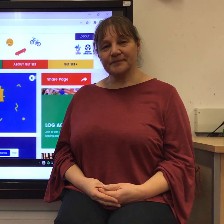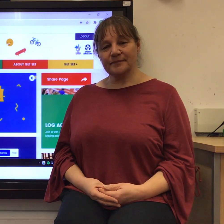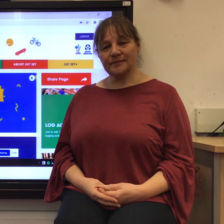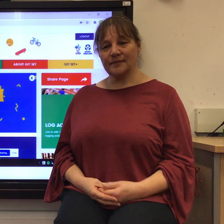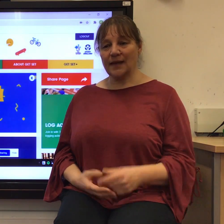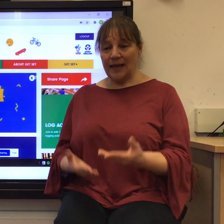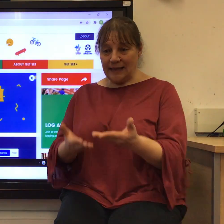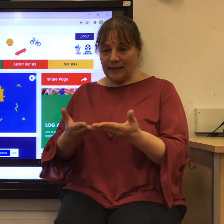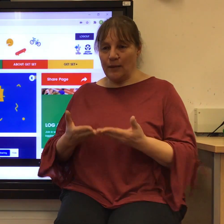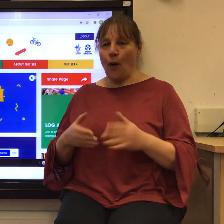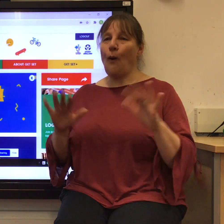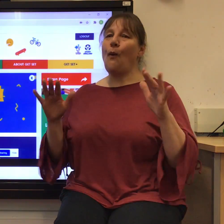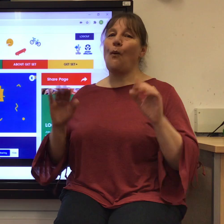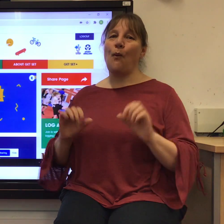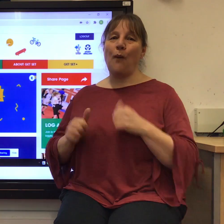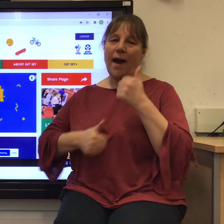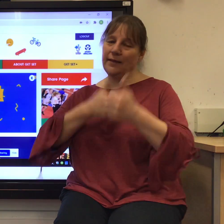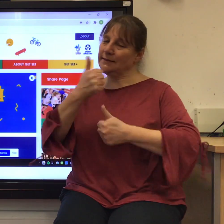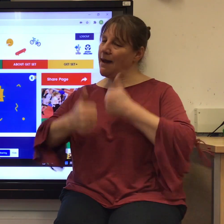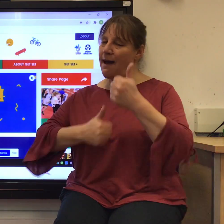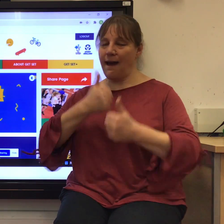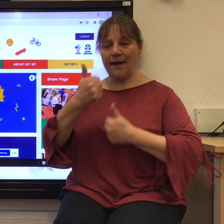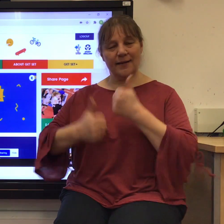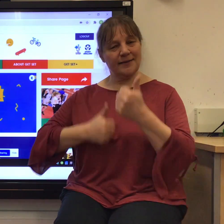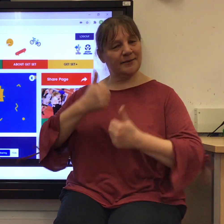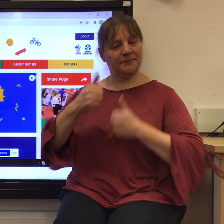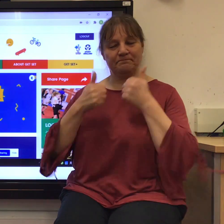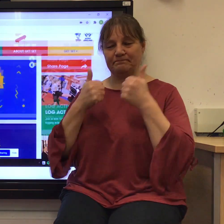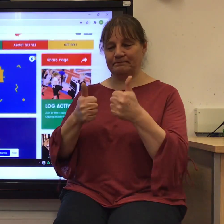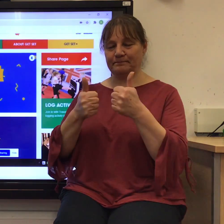and then gives me a well done screen.